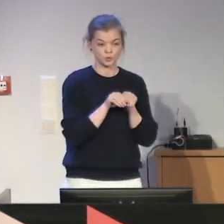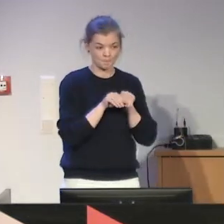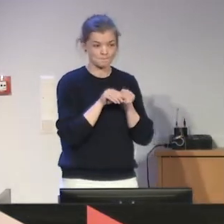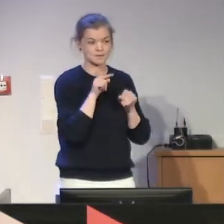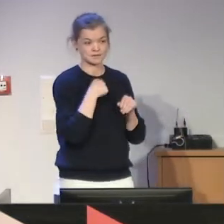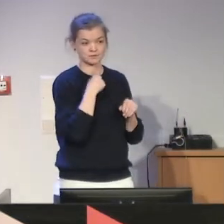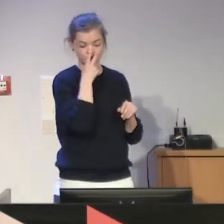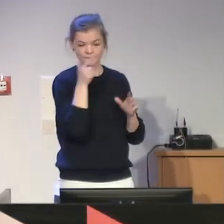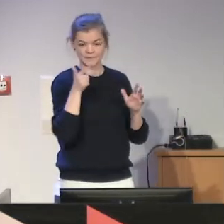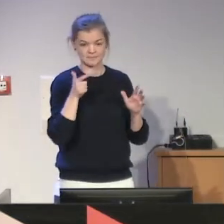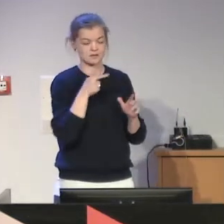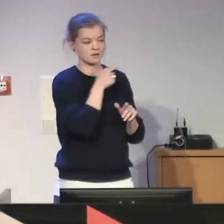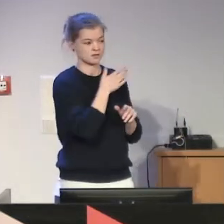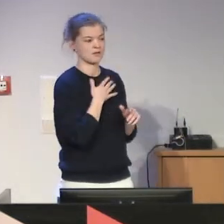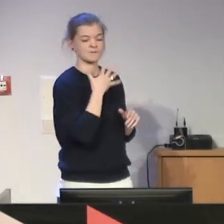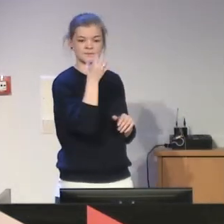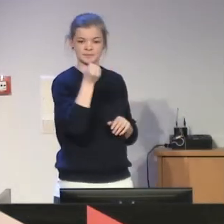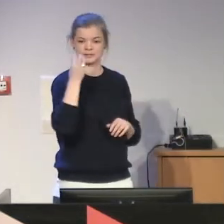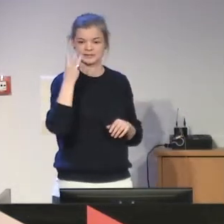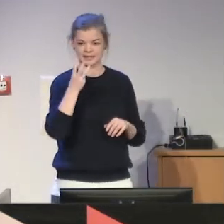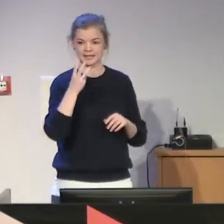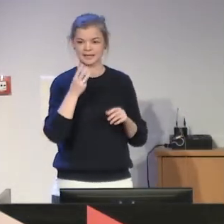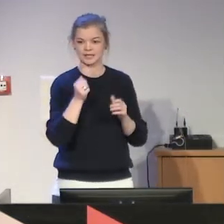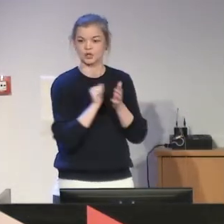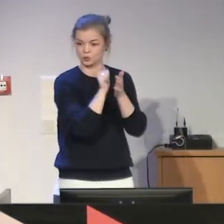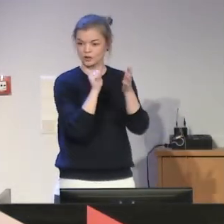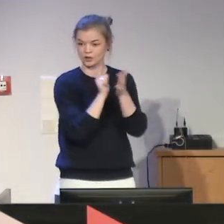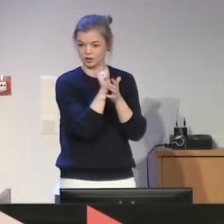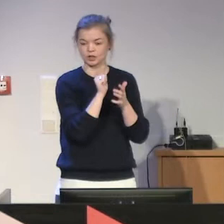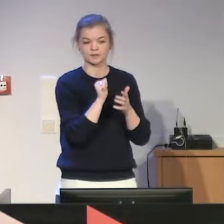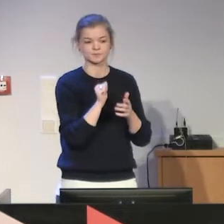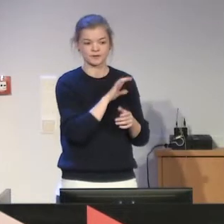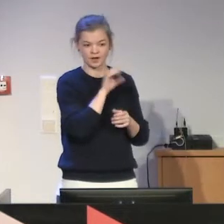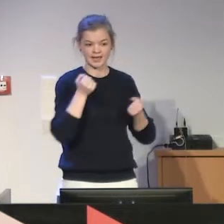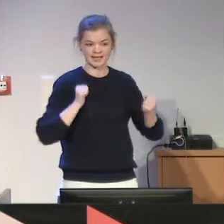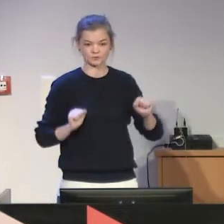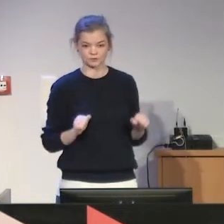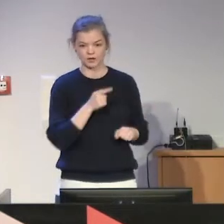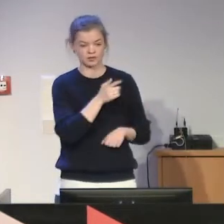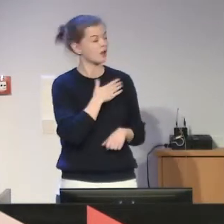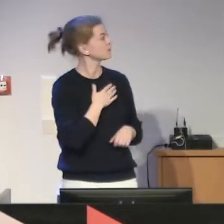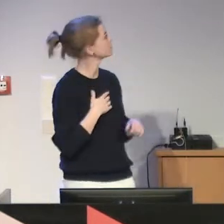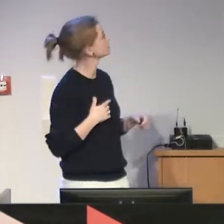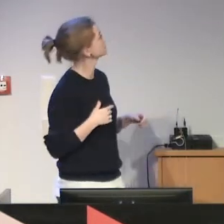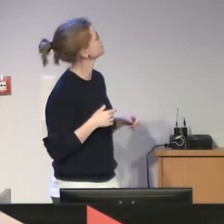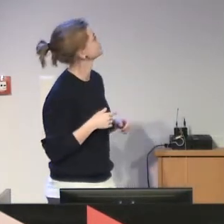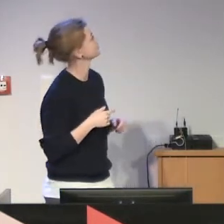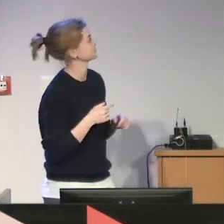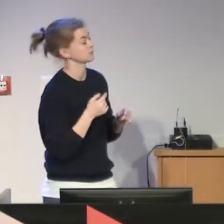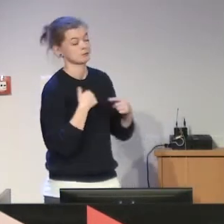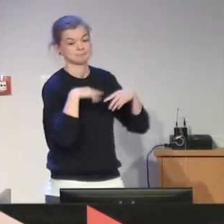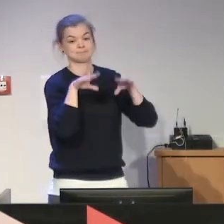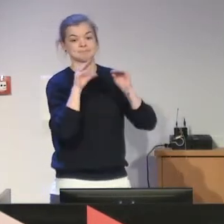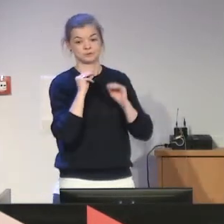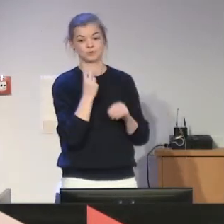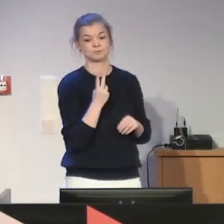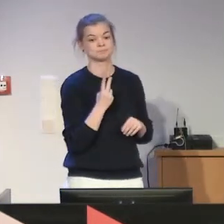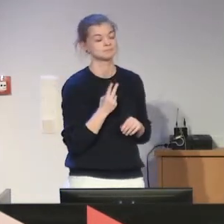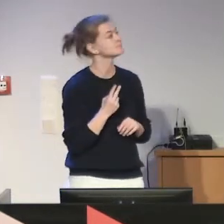Yes. To sum up, when I was looking at the videos, I